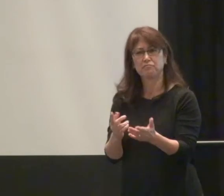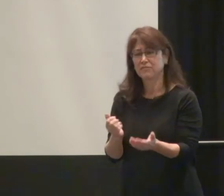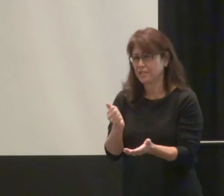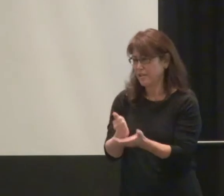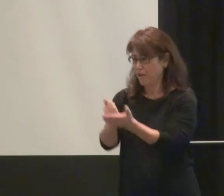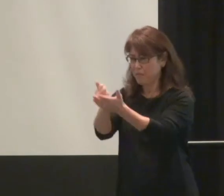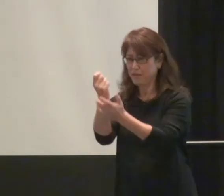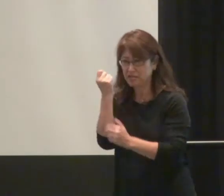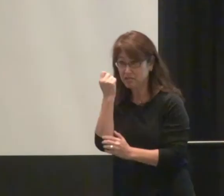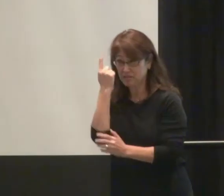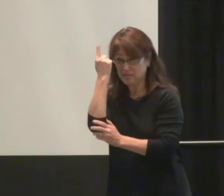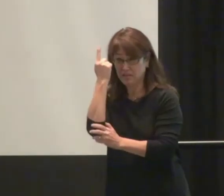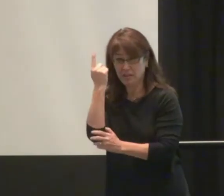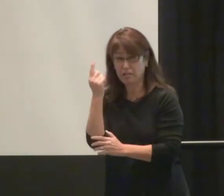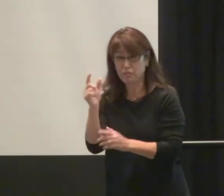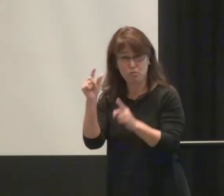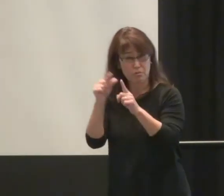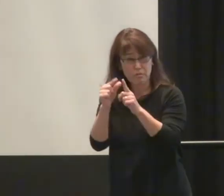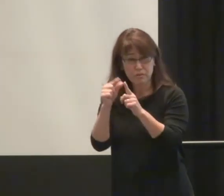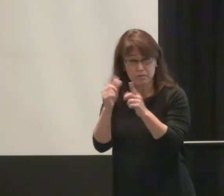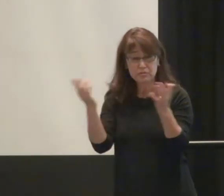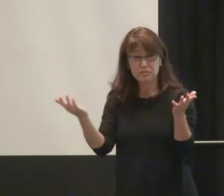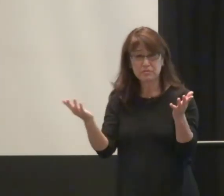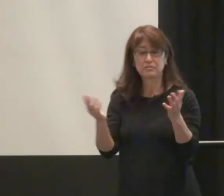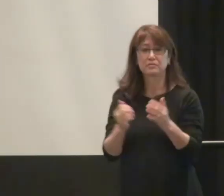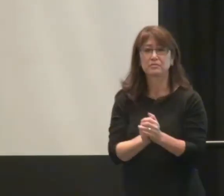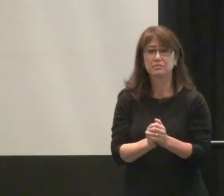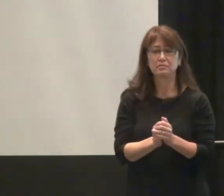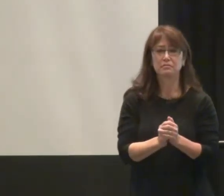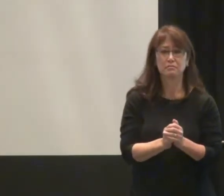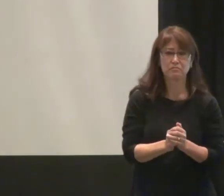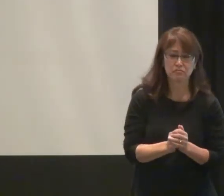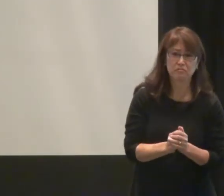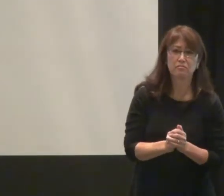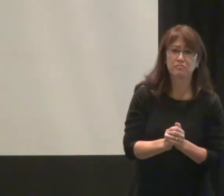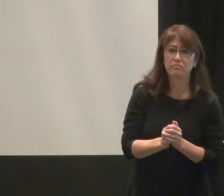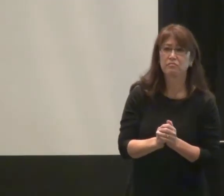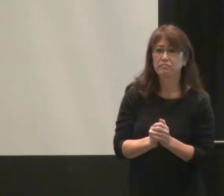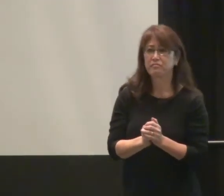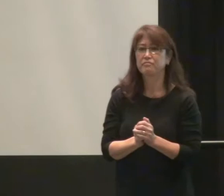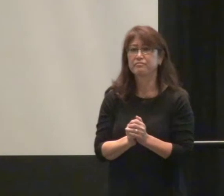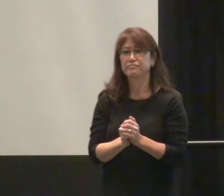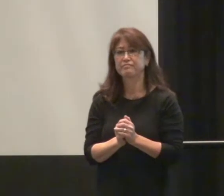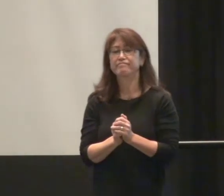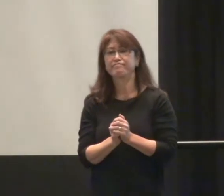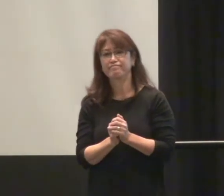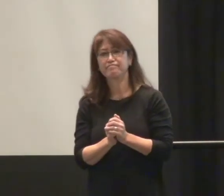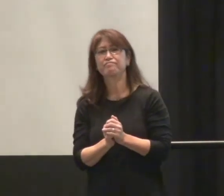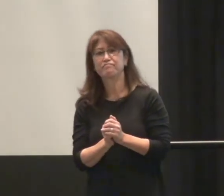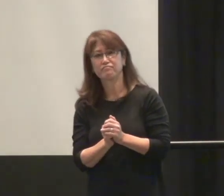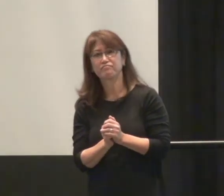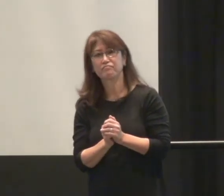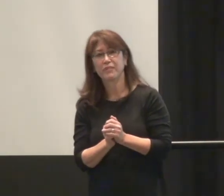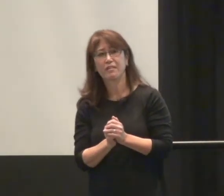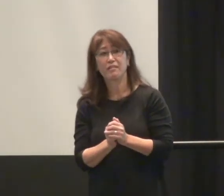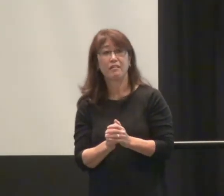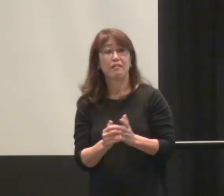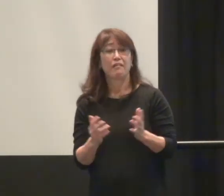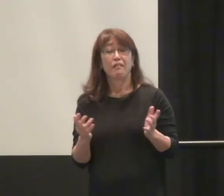If this helped students access to English print and helped their understanding of multiple meaning English words.